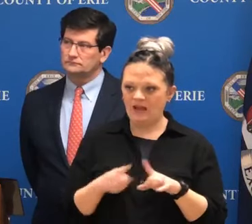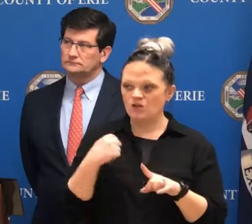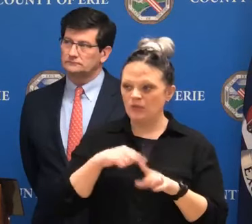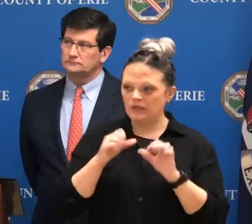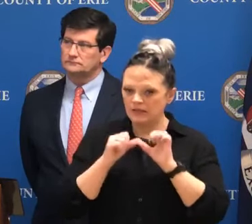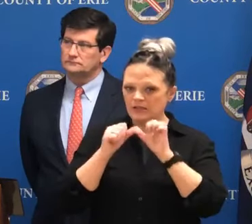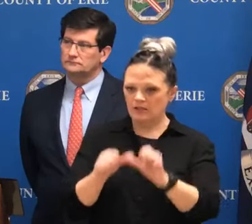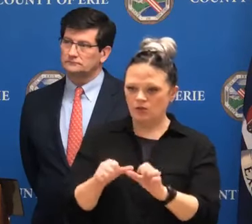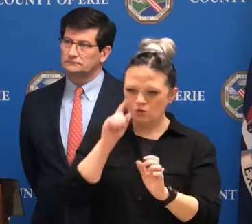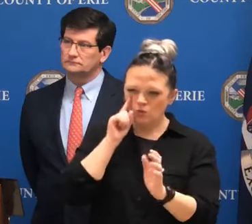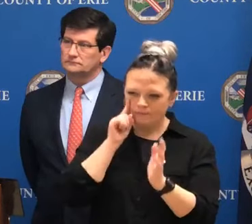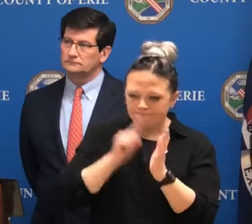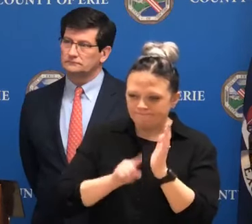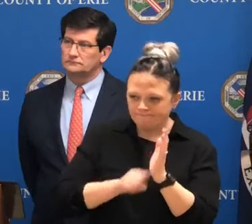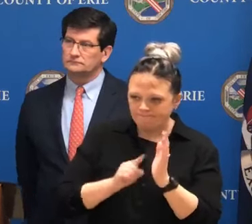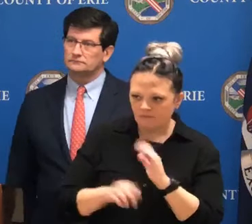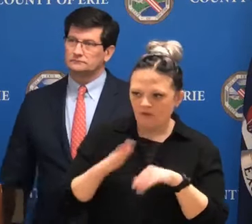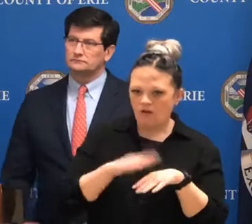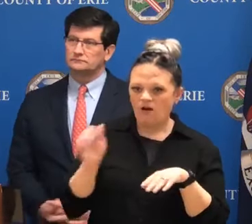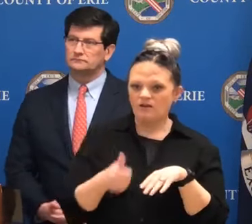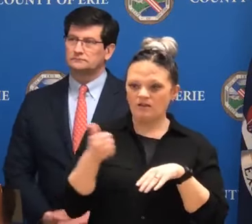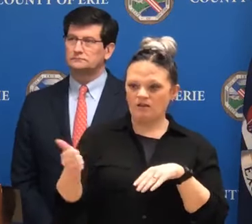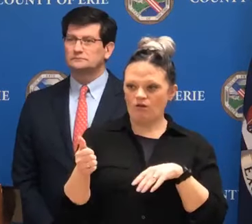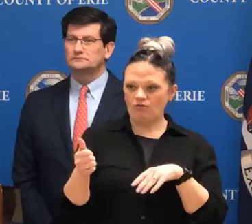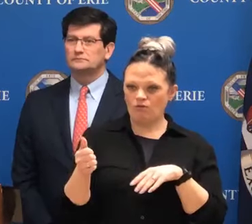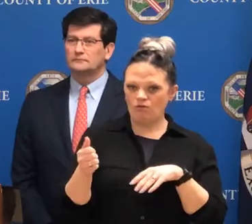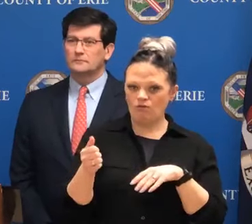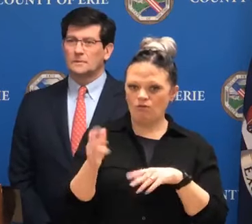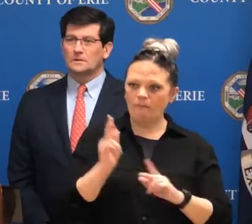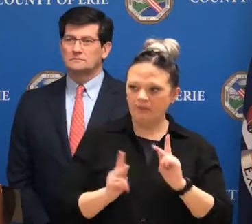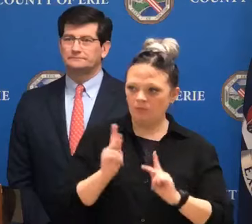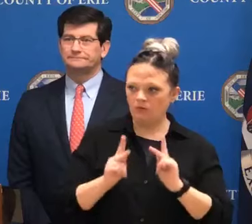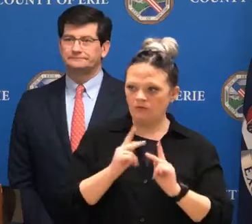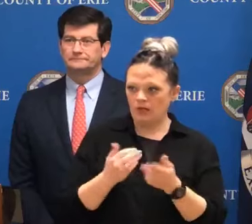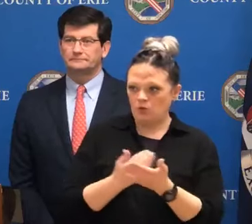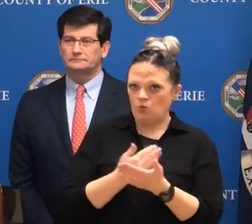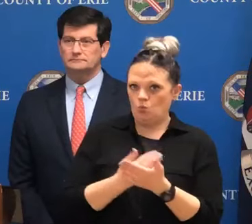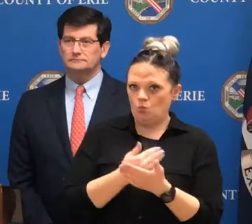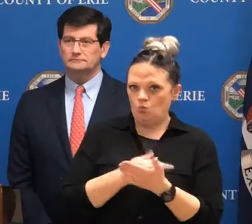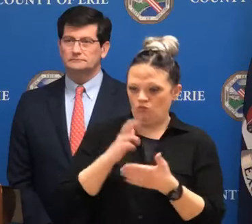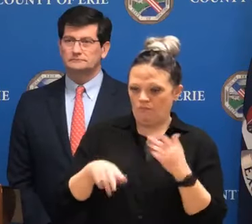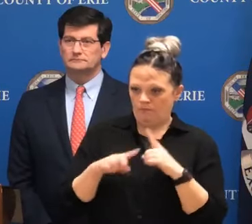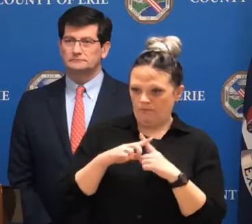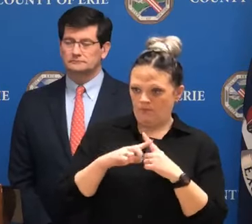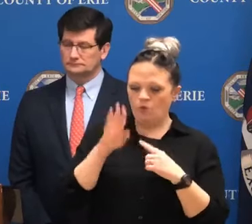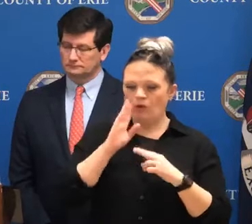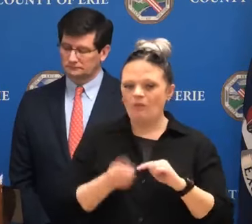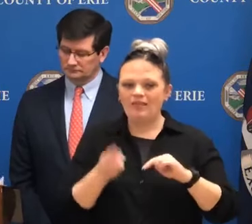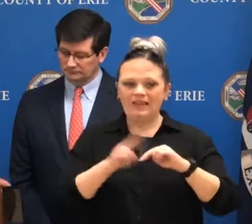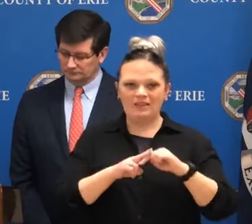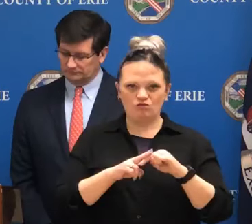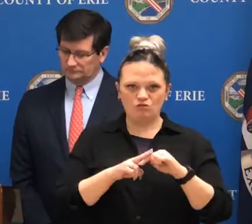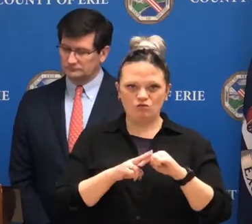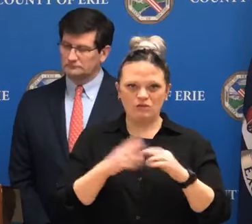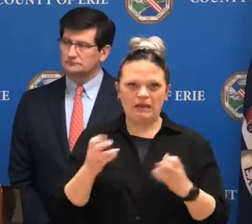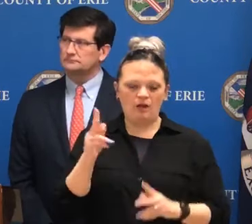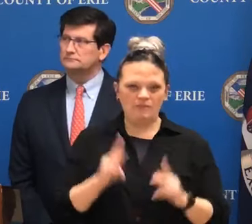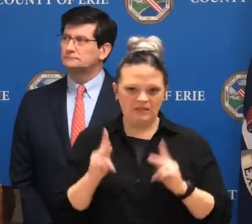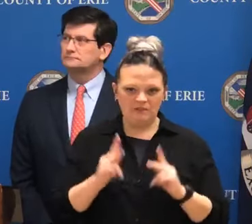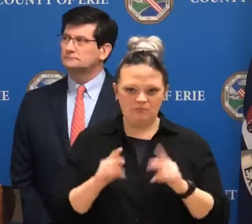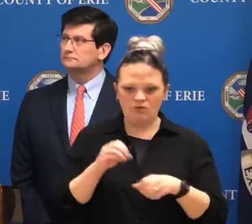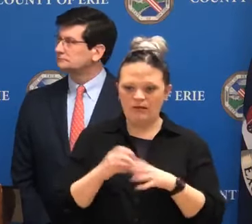case investigations on those other individuals who are newly positive, we will increase that number of people who are